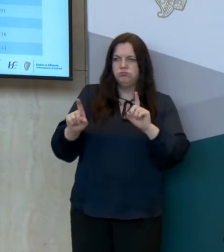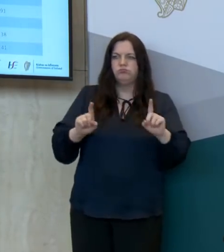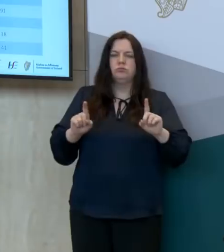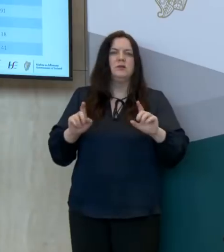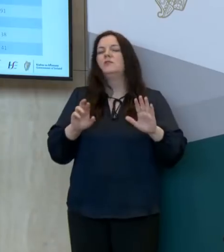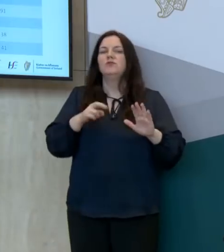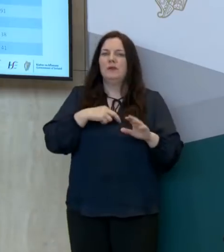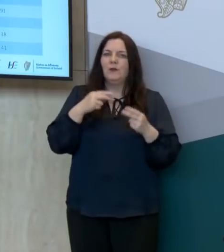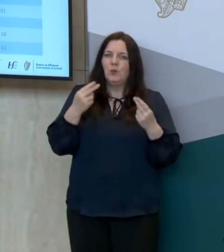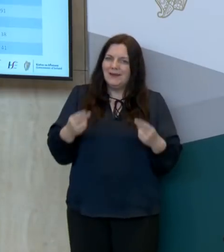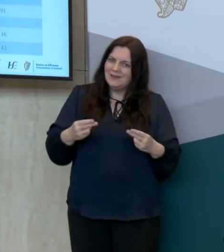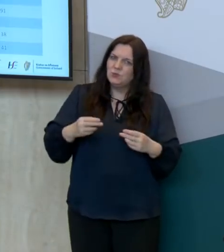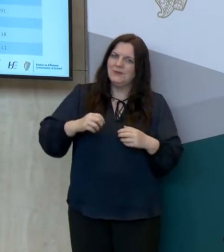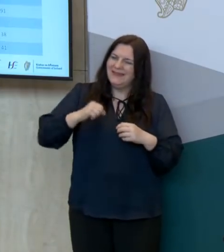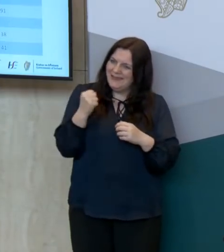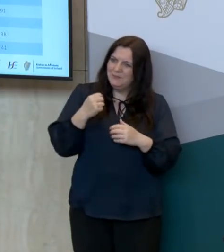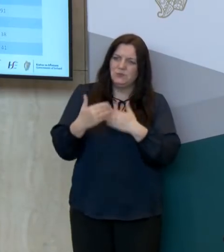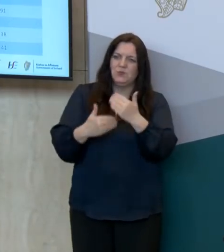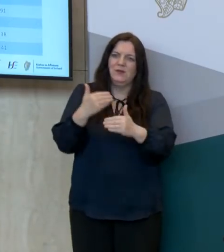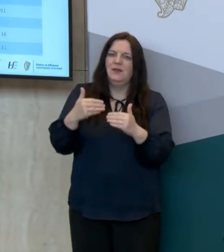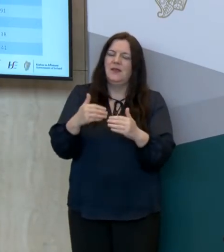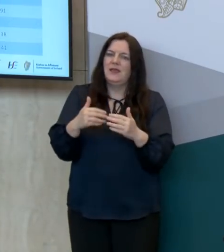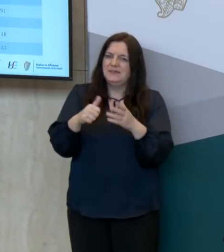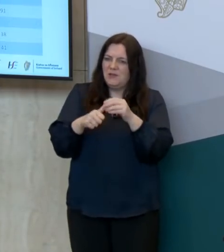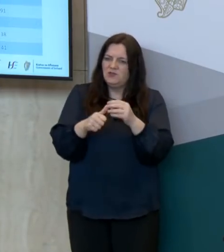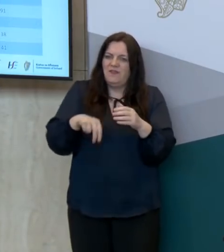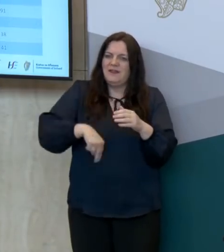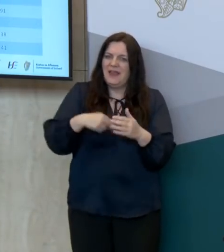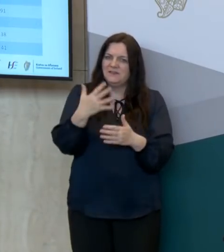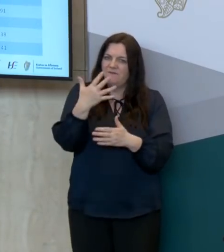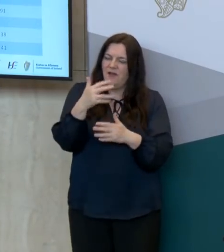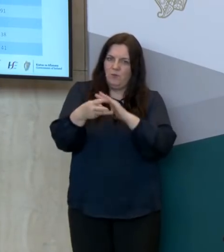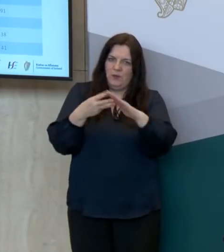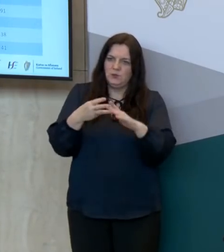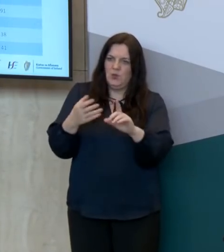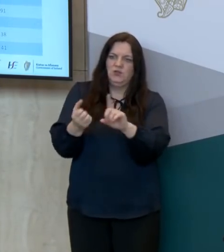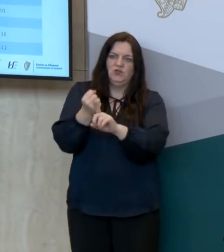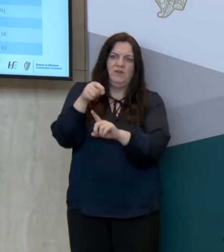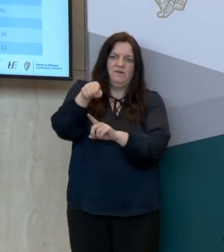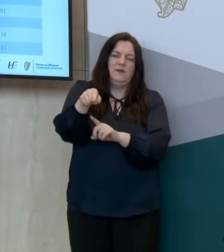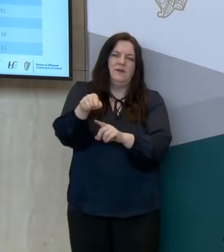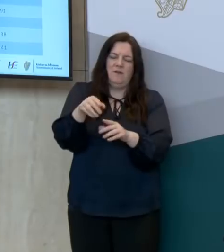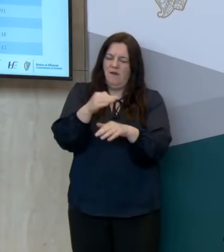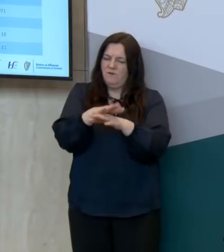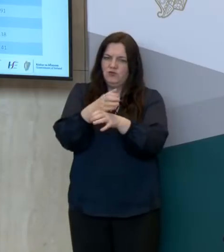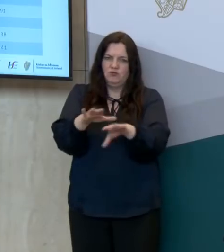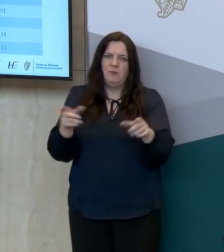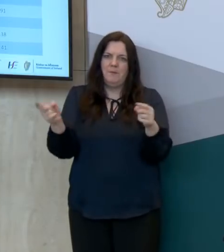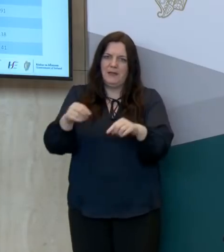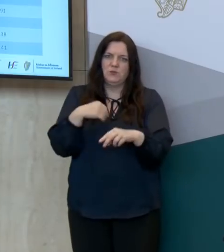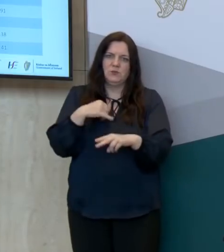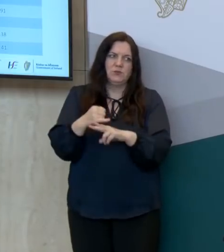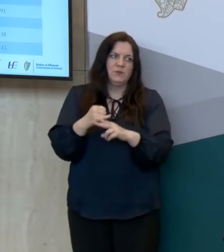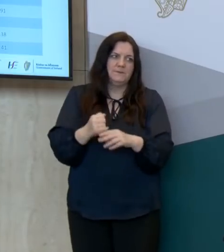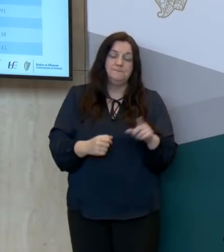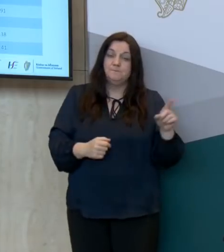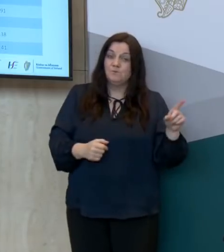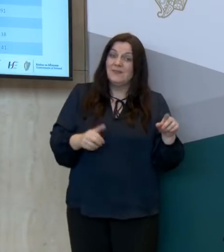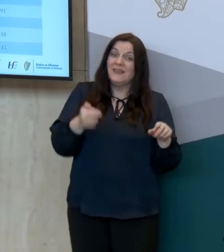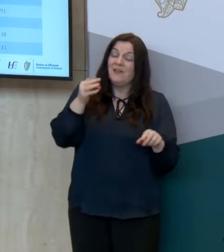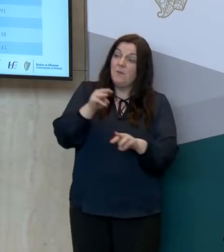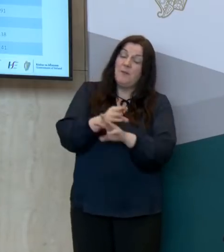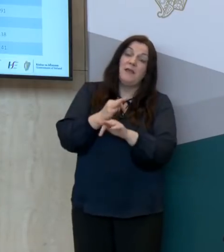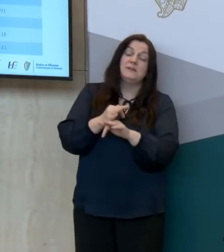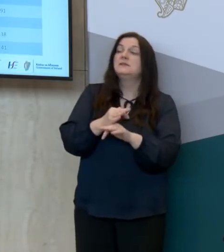we need to keep doing that, particularly over the next 5 weeks, to achieve that aim of getting all of our children back to school. And if parents hear